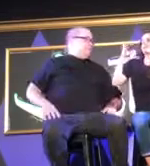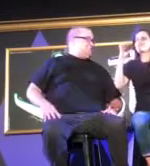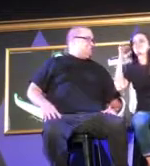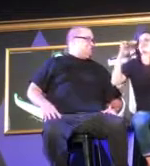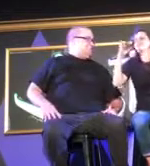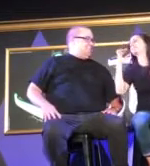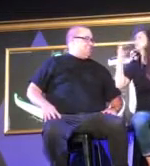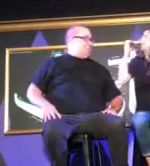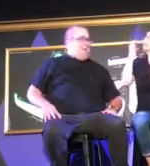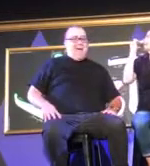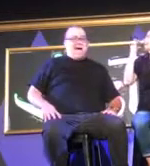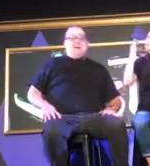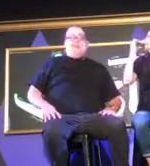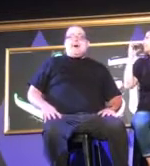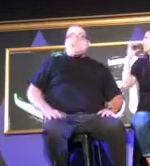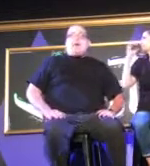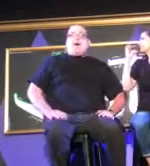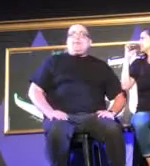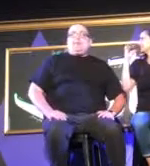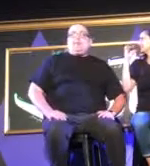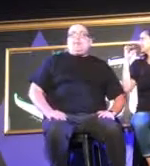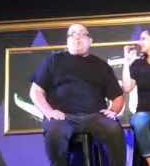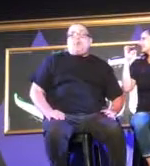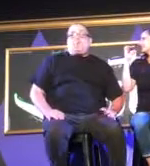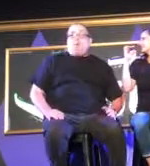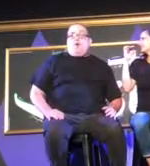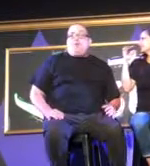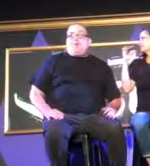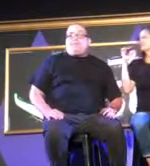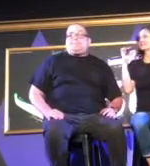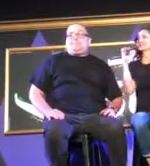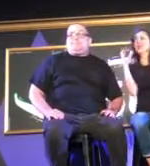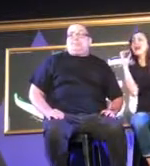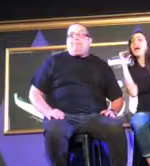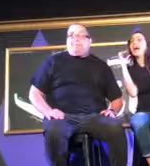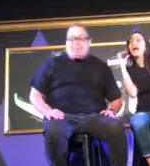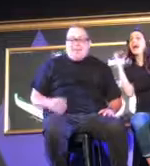sandwich. Yeah, that's how I do it too, but that's boring, so let's do another thing.